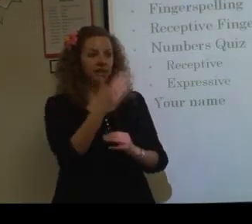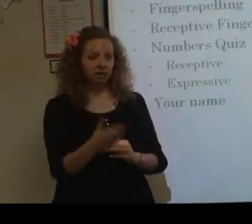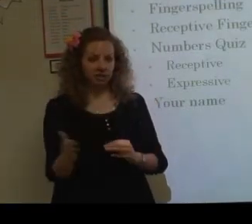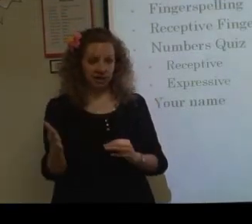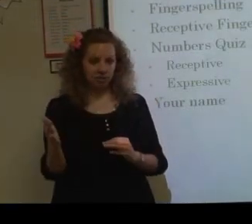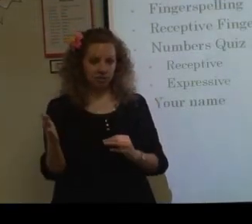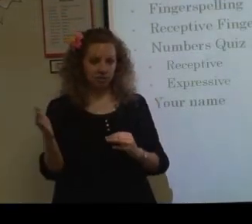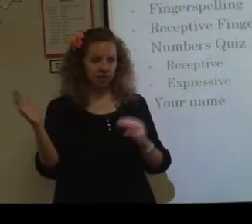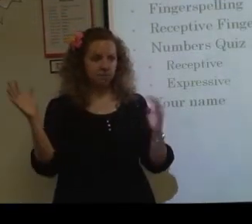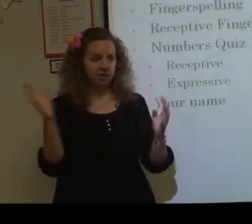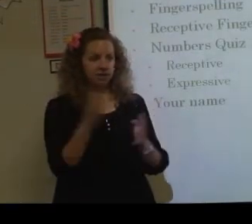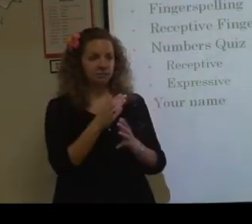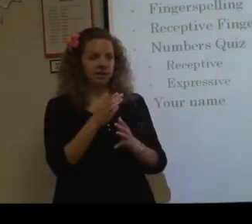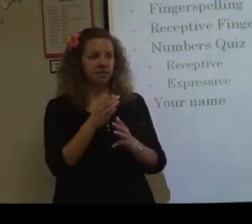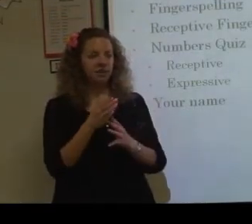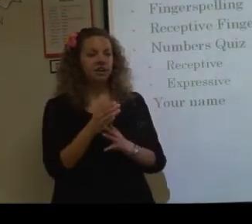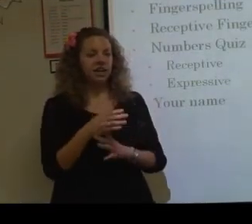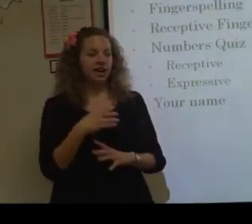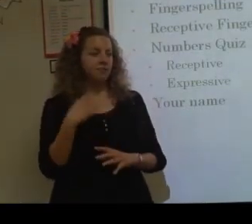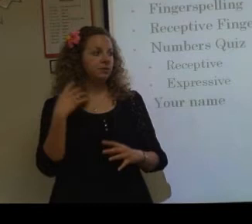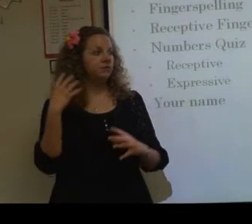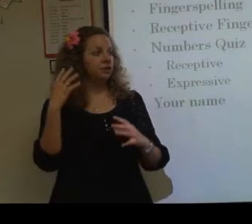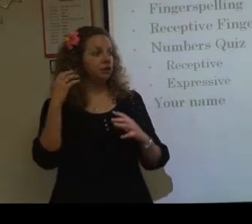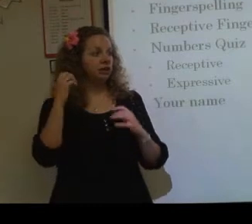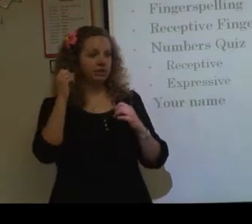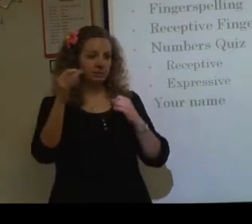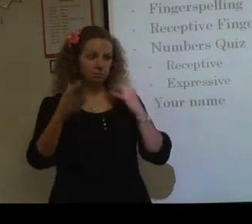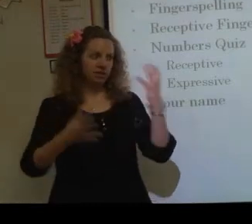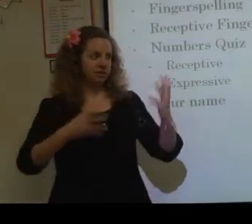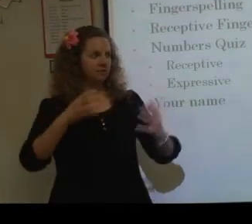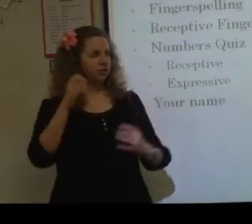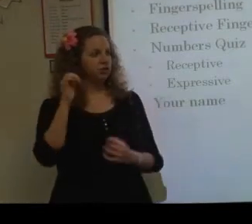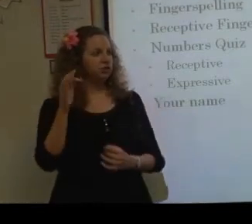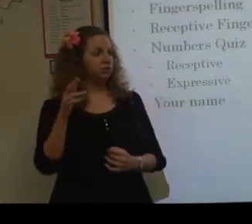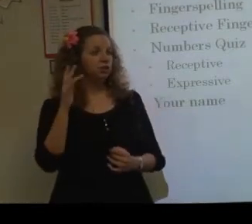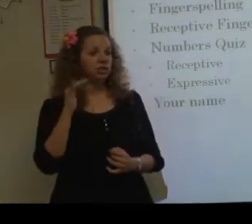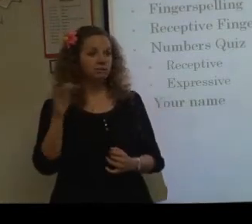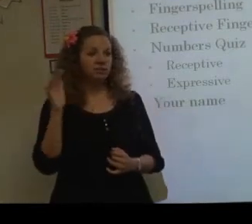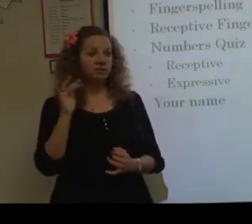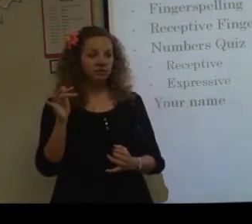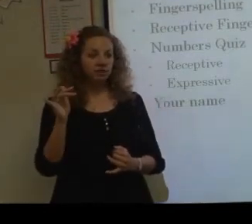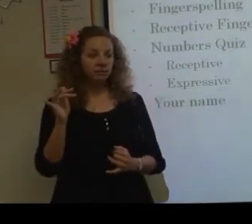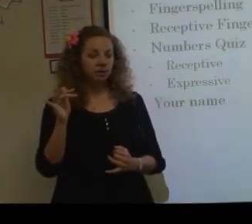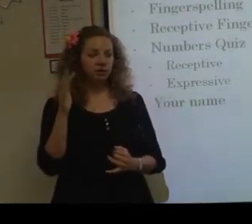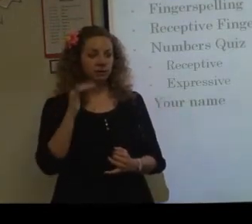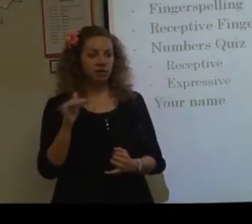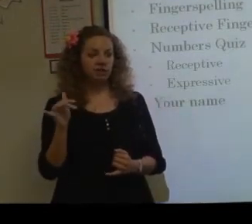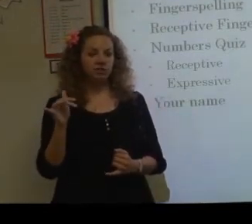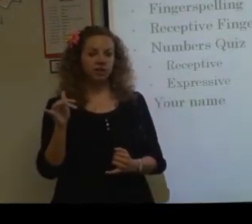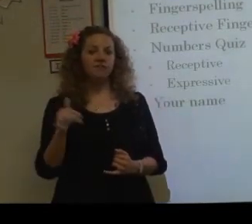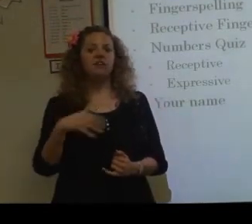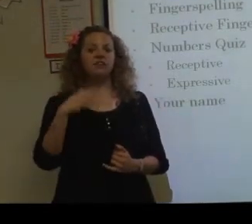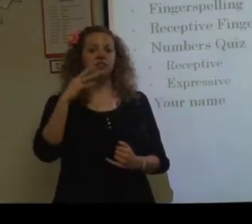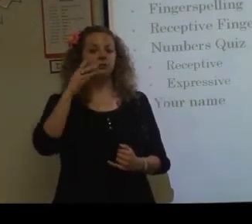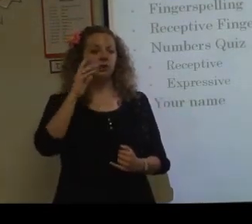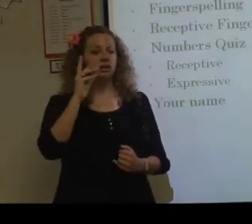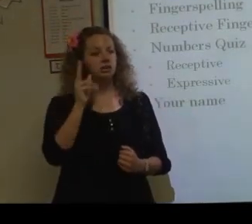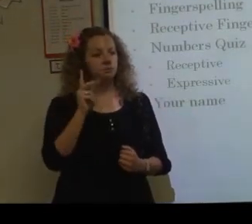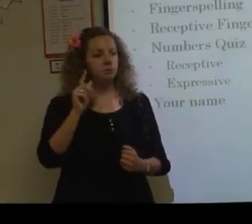letter sound and blending them together. And then whenever you're expressive, you're doing your expressing finger spelling, you're spelling it yourself, then you want to just be